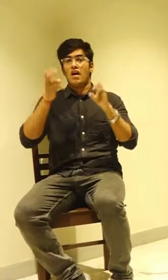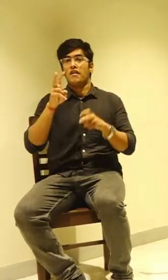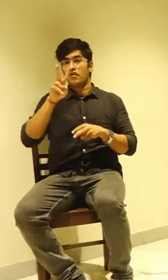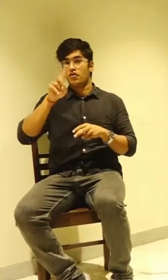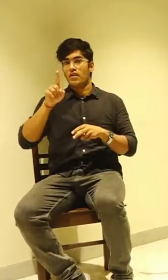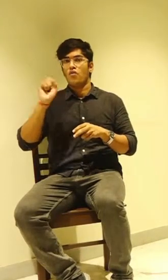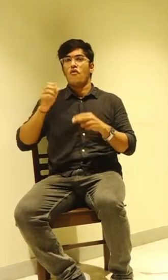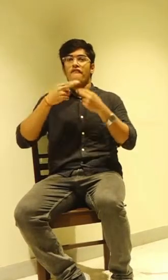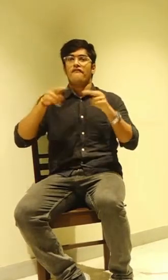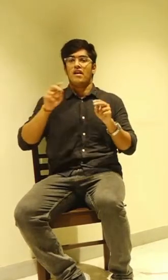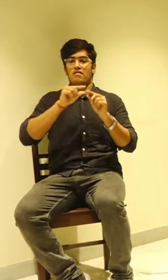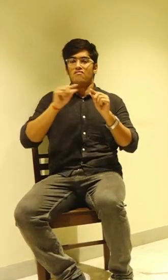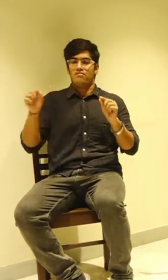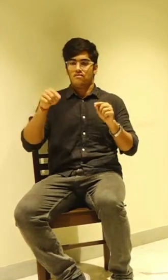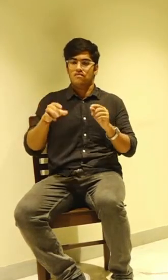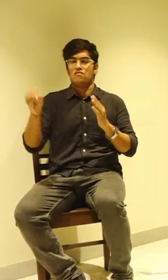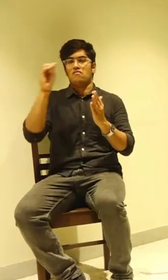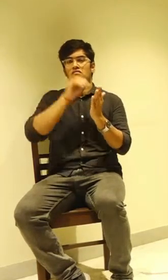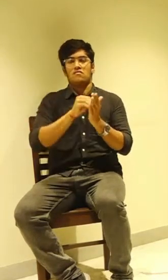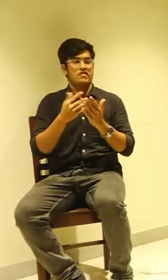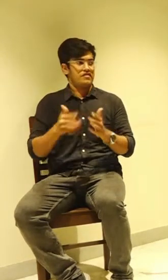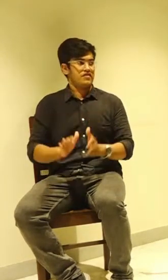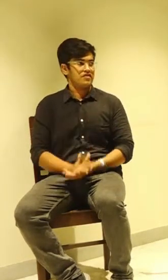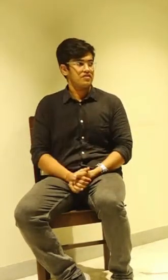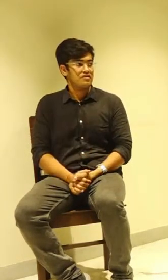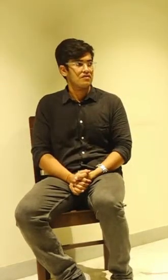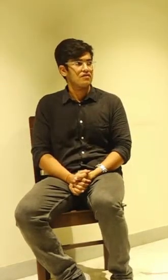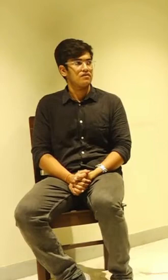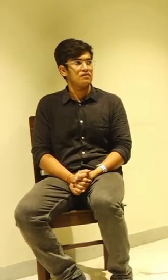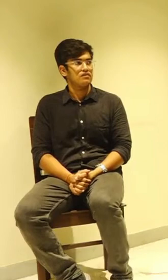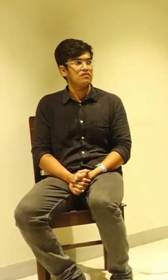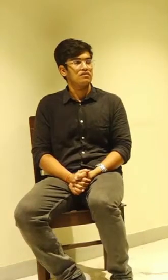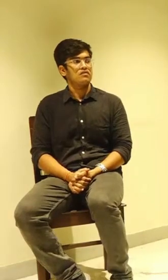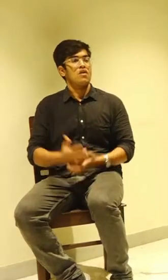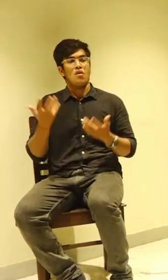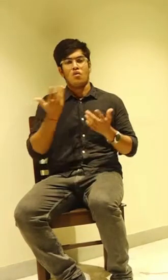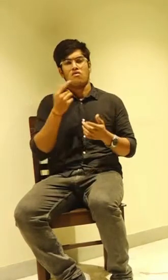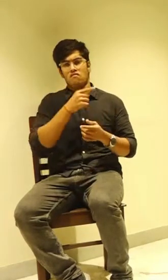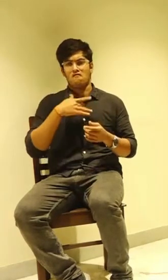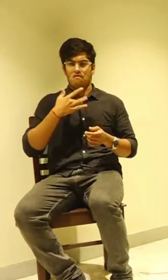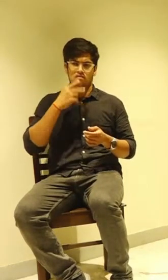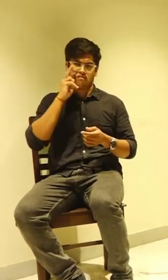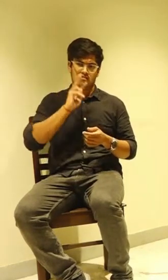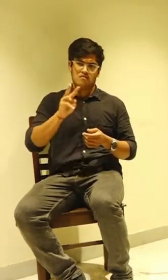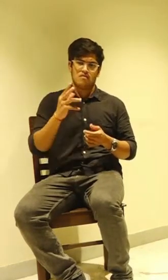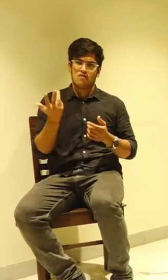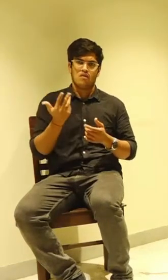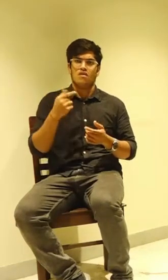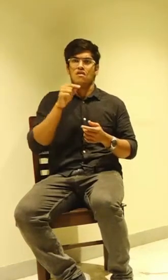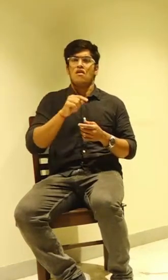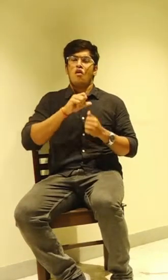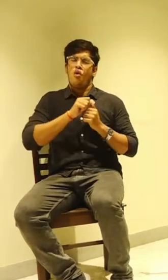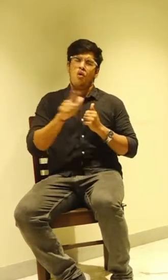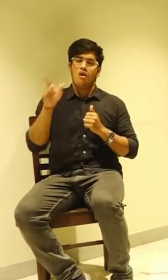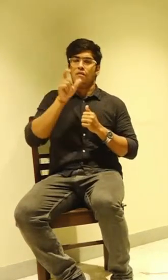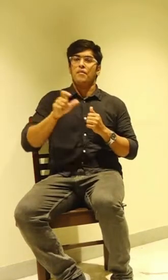in its final form came into the Constitution. Now, what struck me was that there's a very faithful adherence between